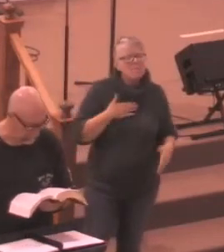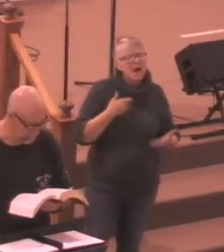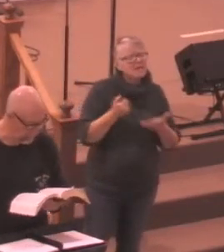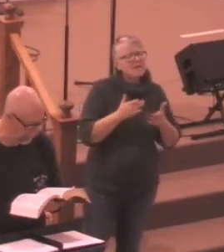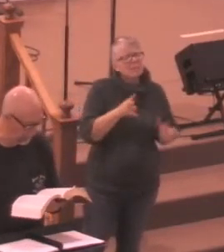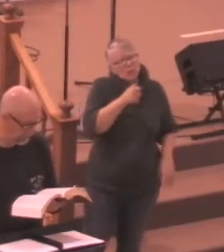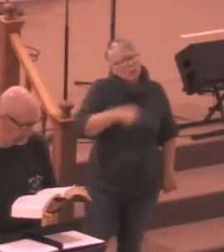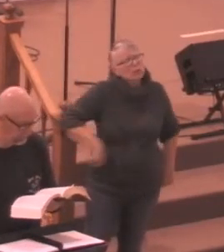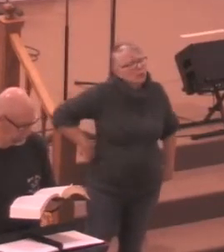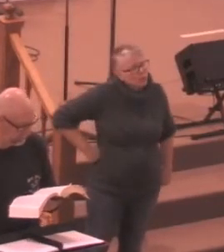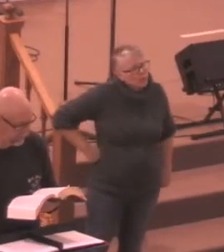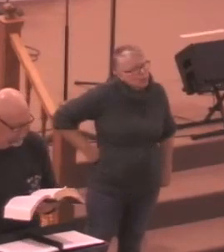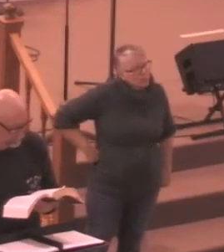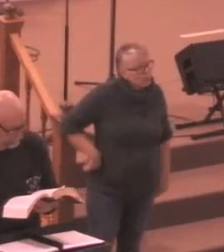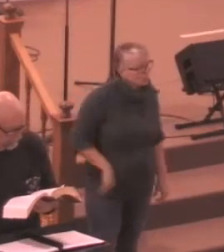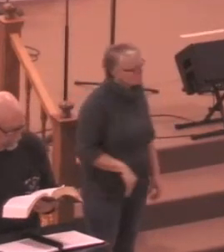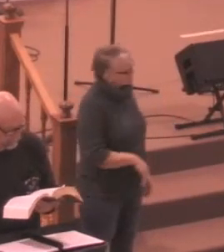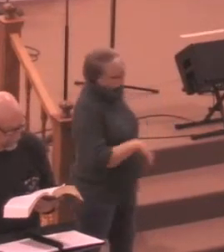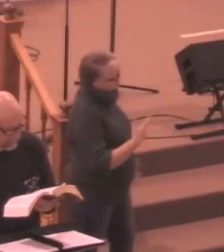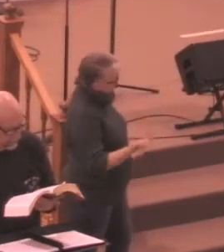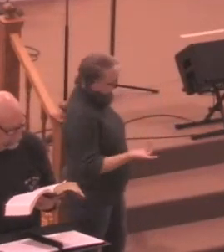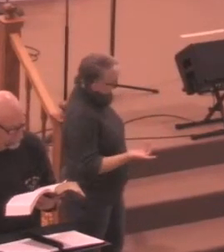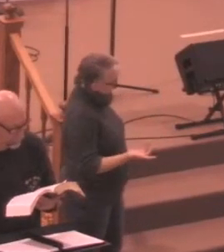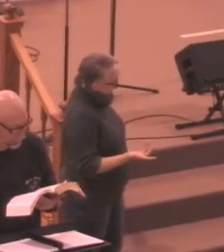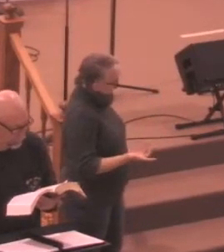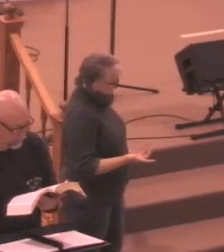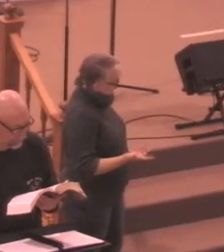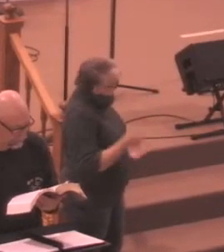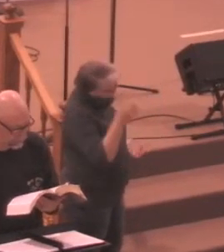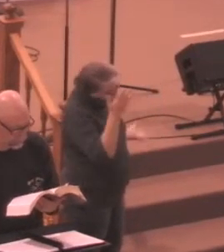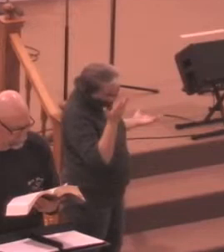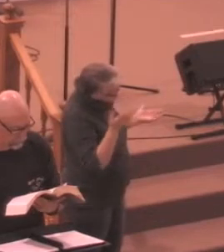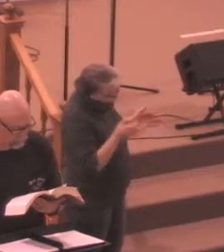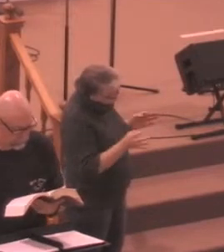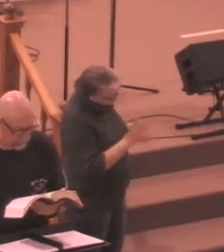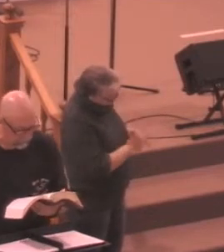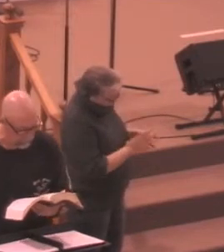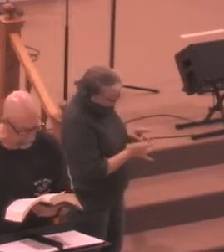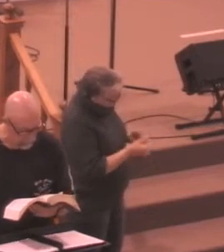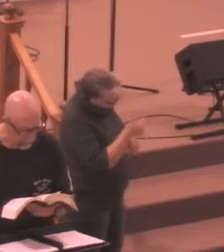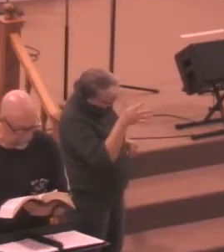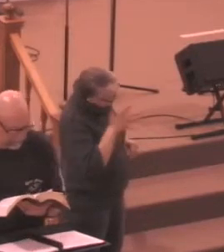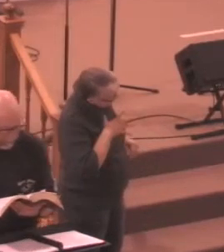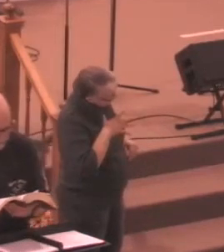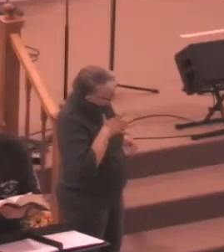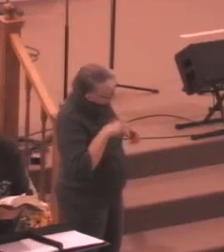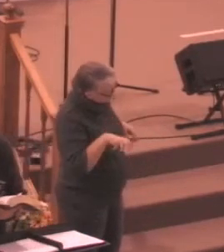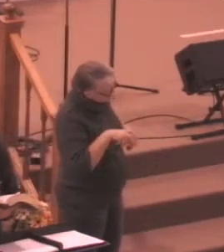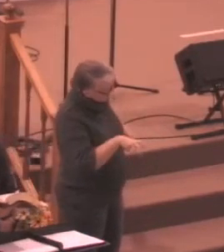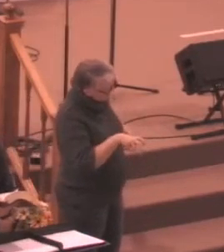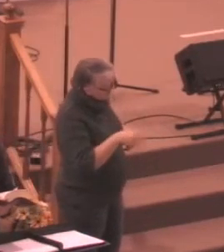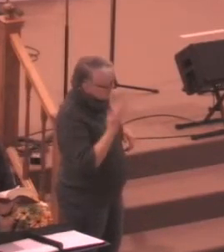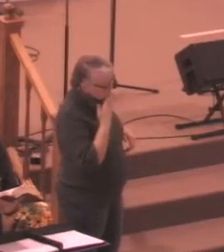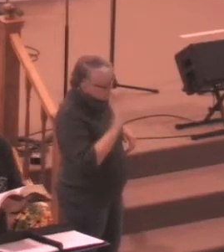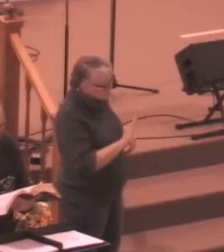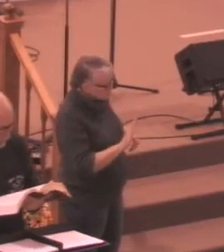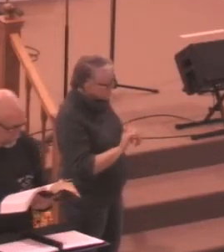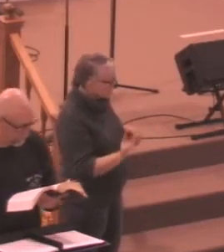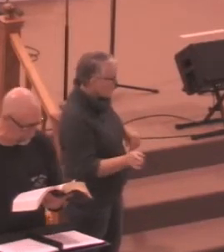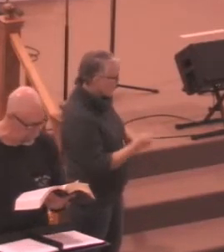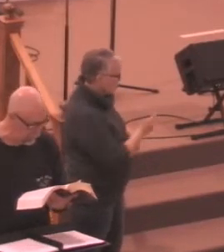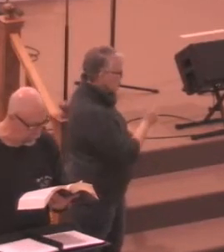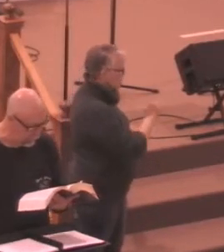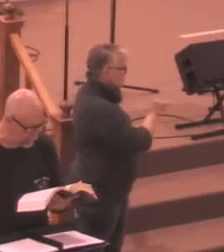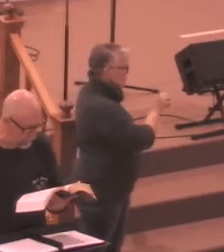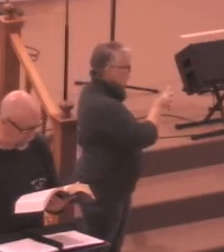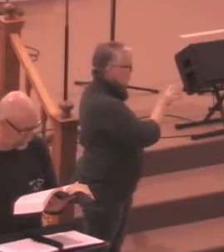neighbor? And Jesus replied, a man was going down from Jerusalem to Jericho, and he encountered robbers who stripped